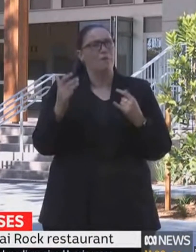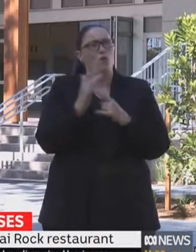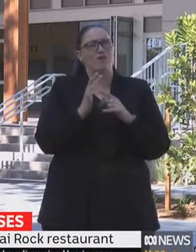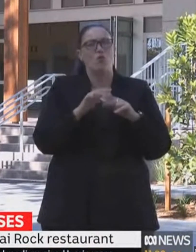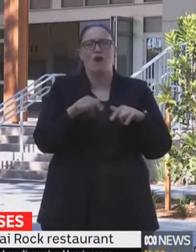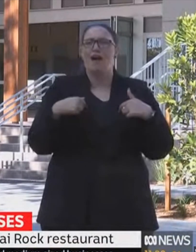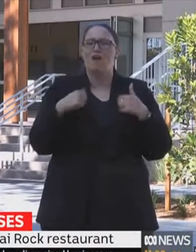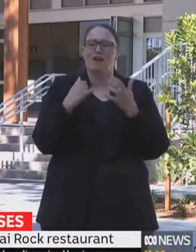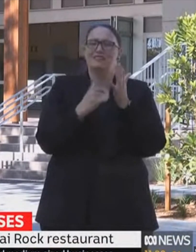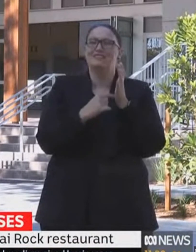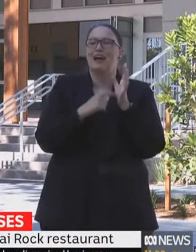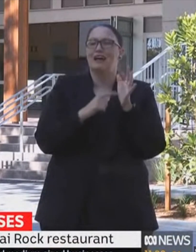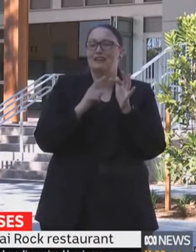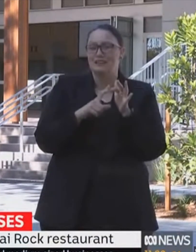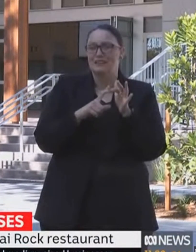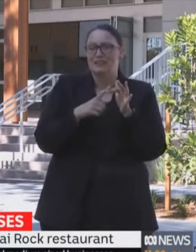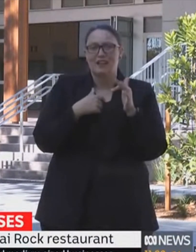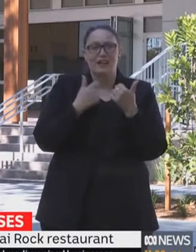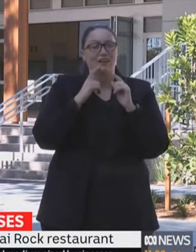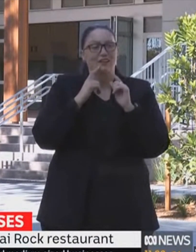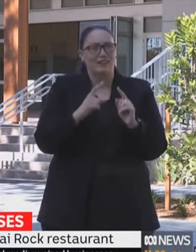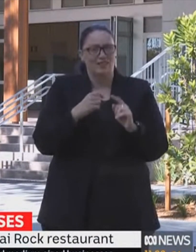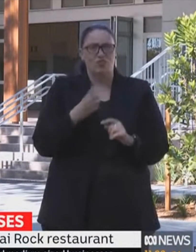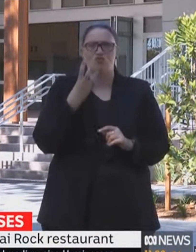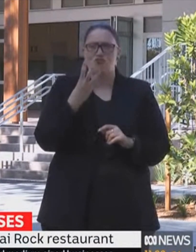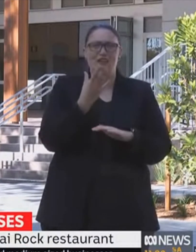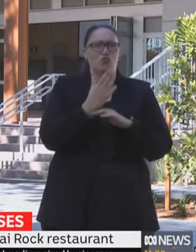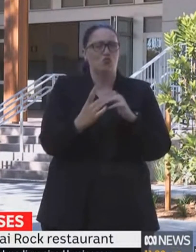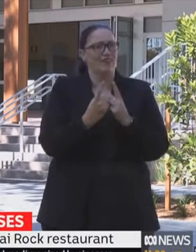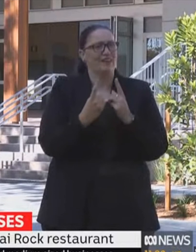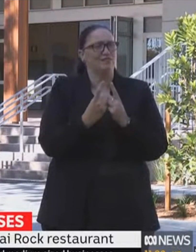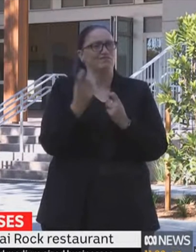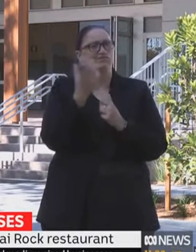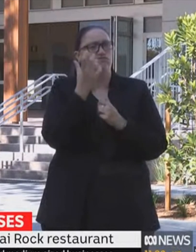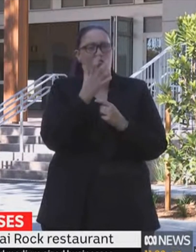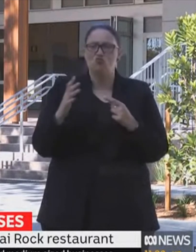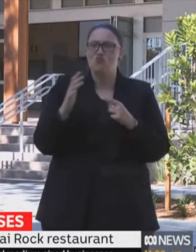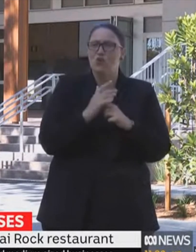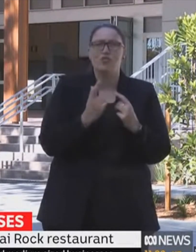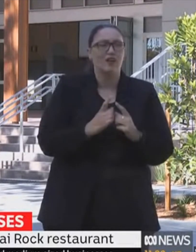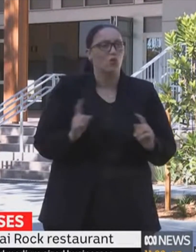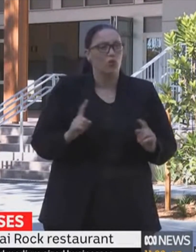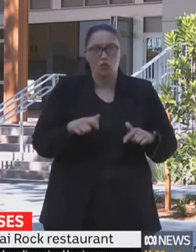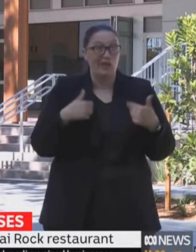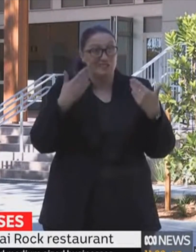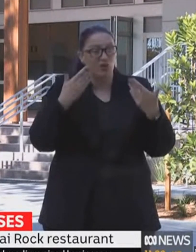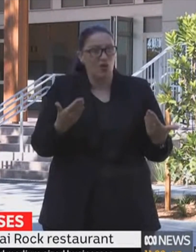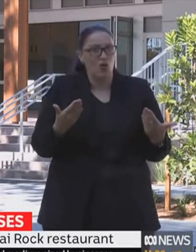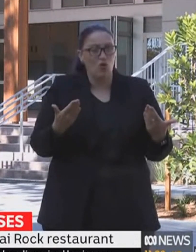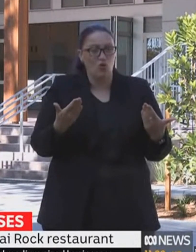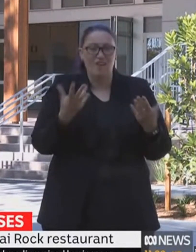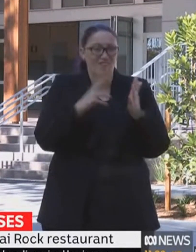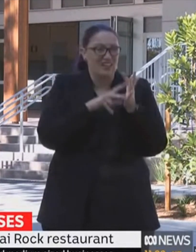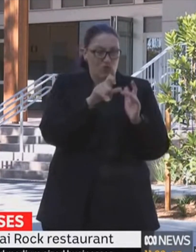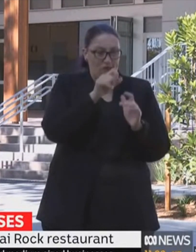critical for our state. As I said earlier, we're dealing with three new factors. The most critical factor is that we don't know the extent of